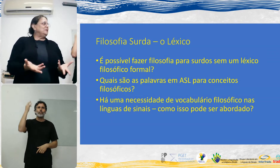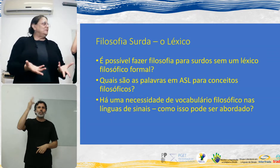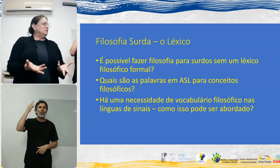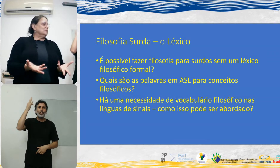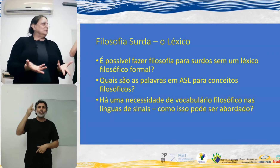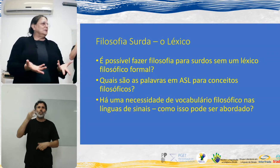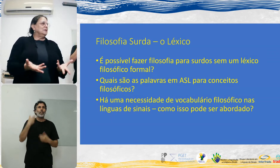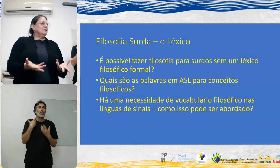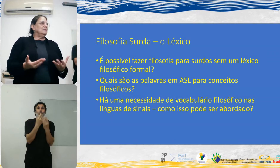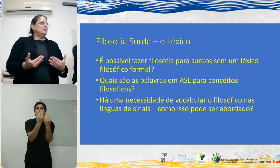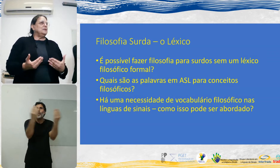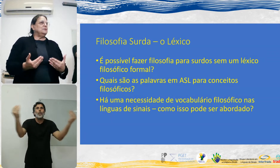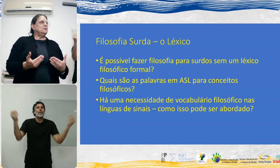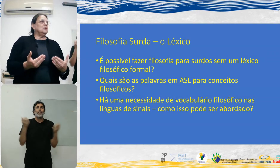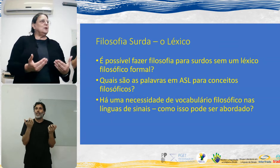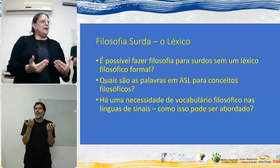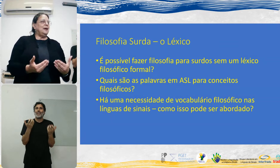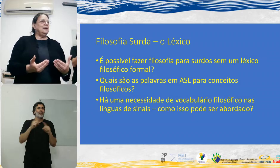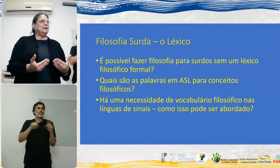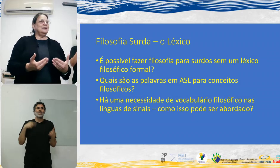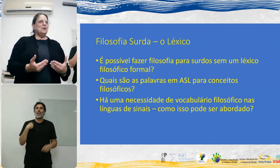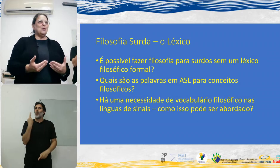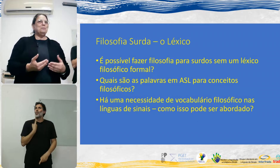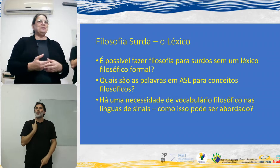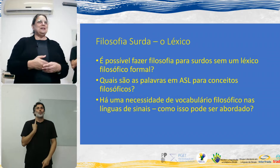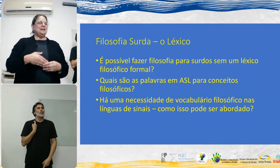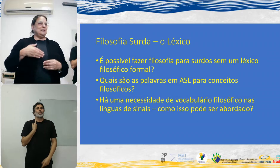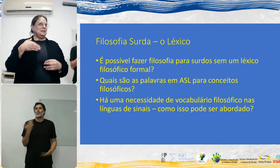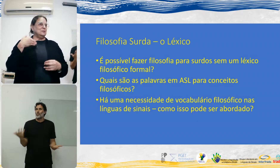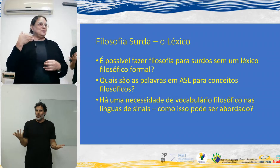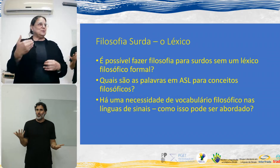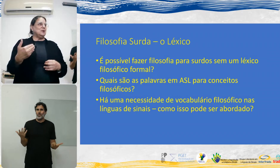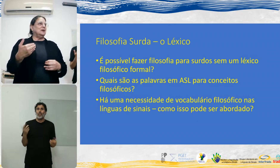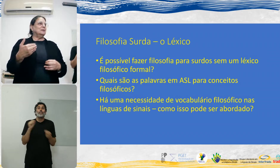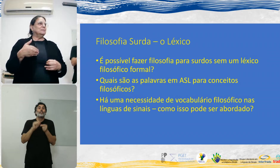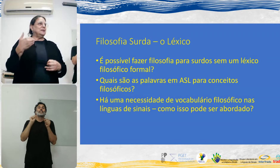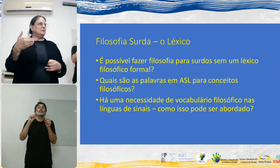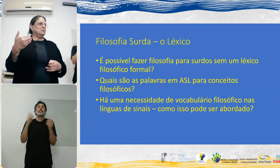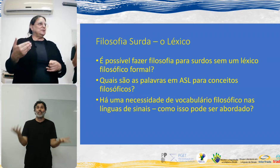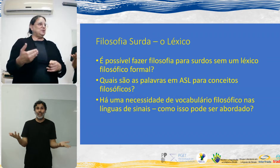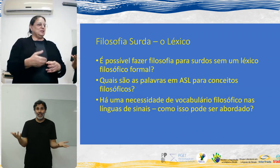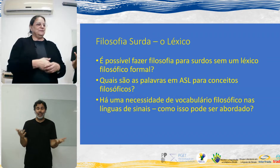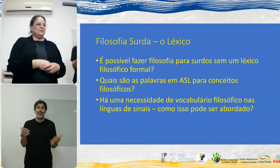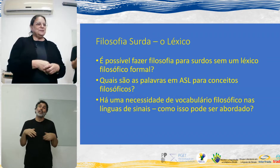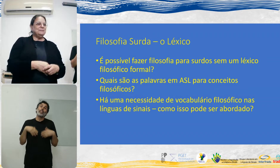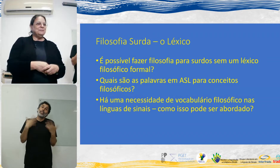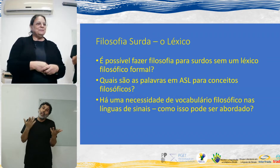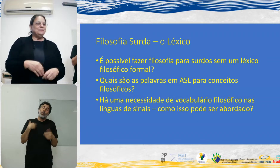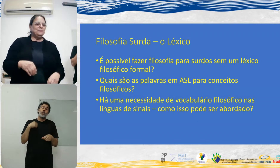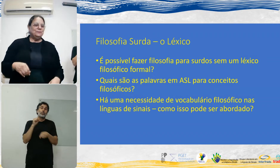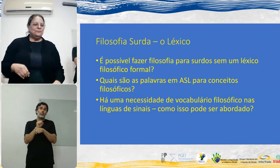do? We go ahead and hope that in the years to come, it will shift.